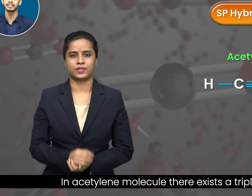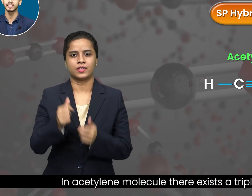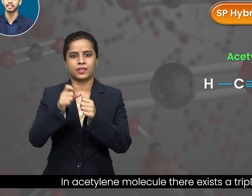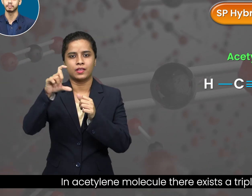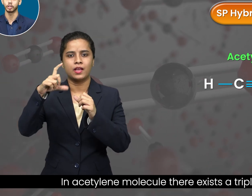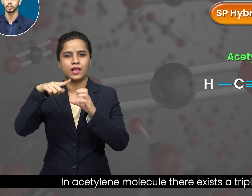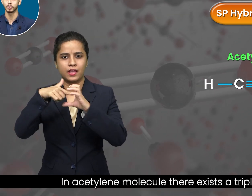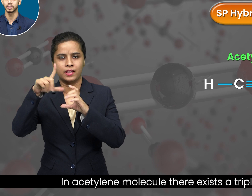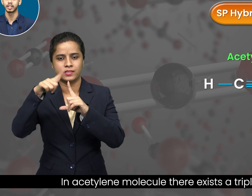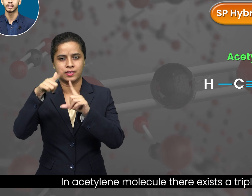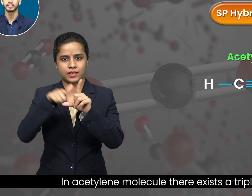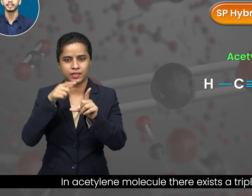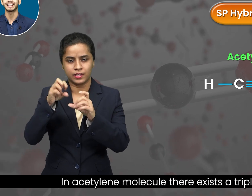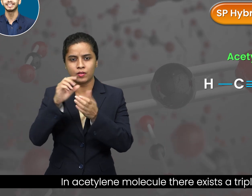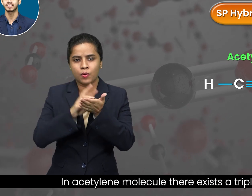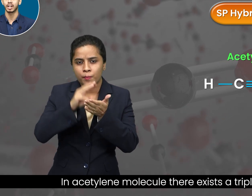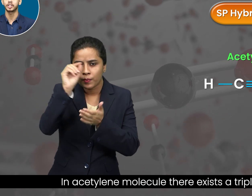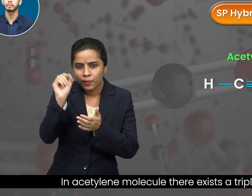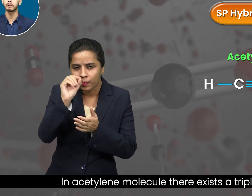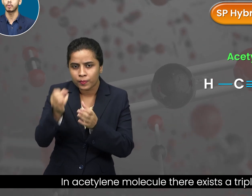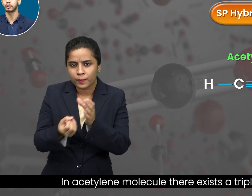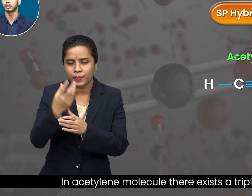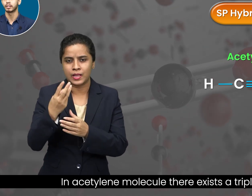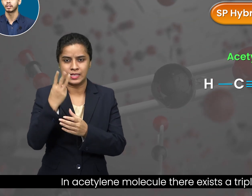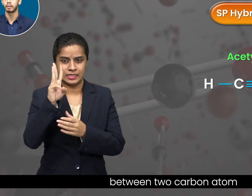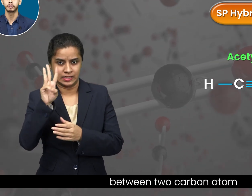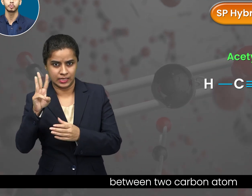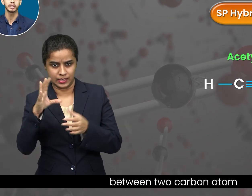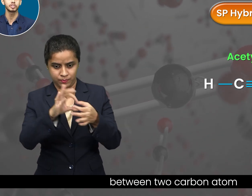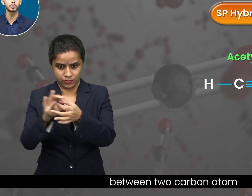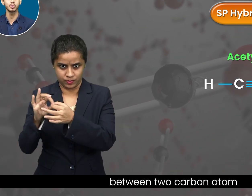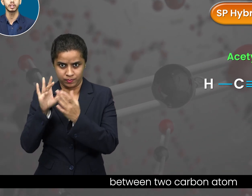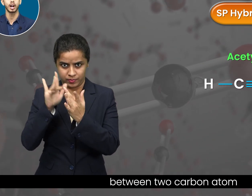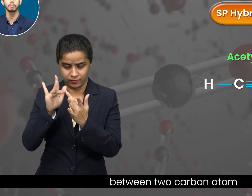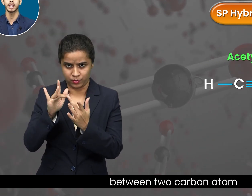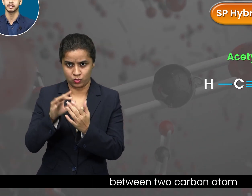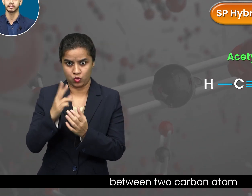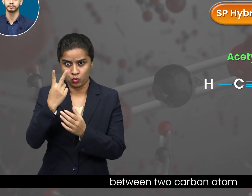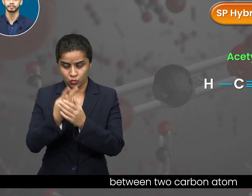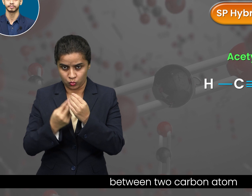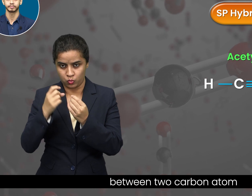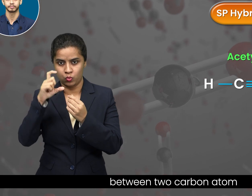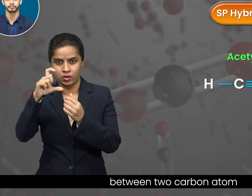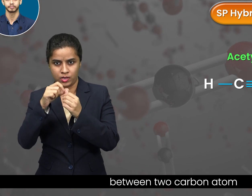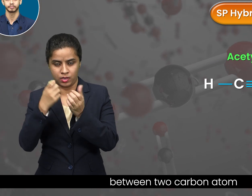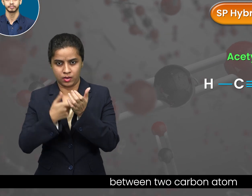In acetylene molecule, there exists a triple bond between two carbon atoms,